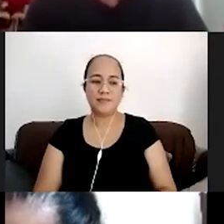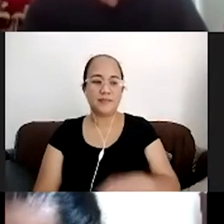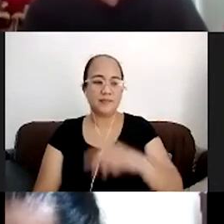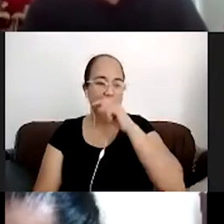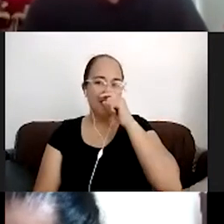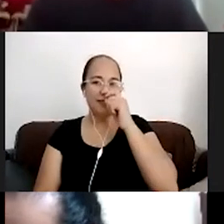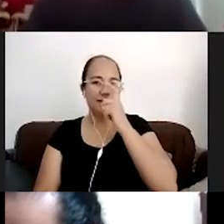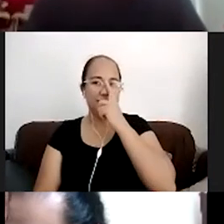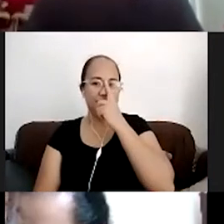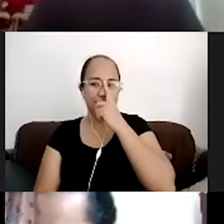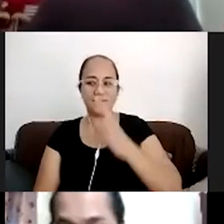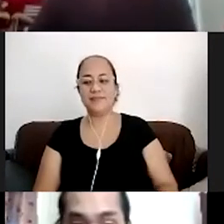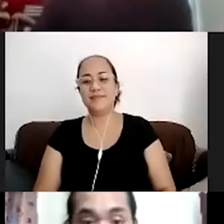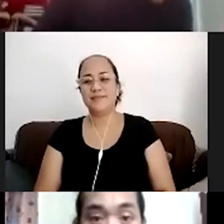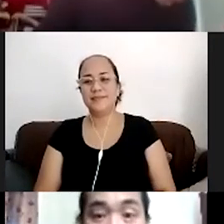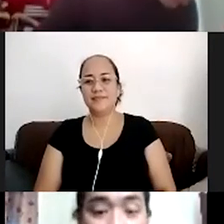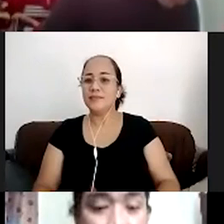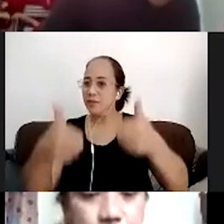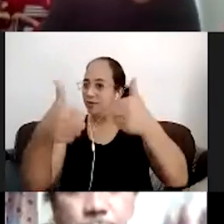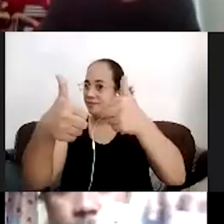One moment. Okay.